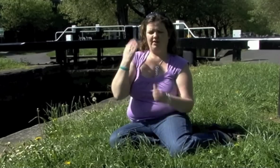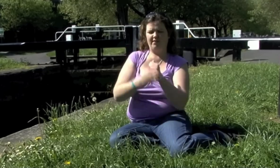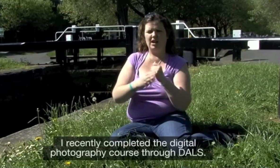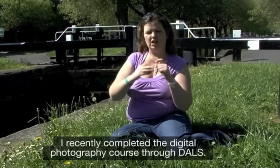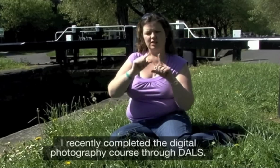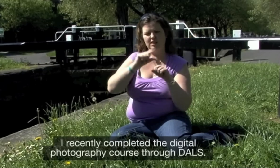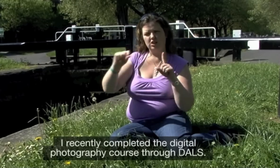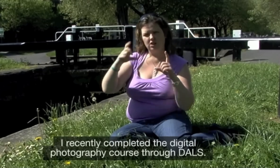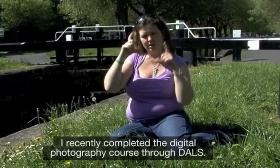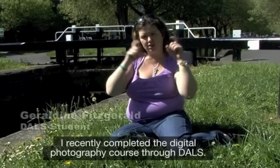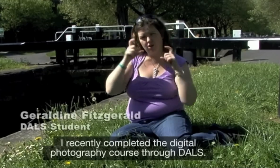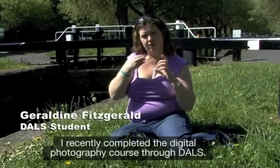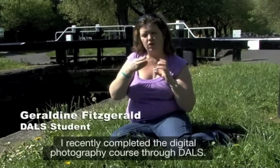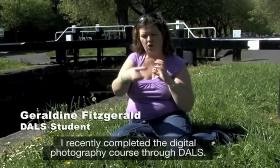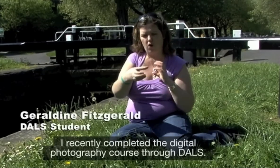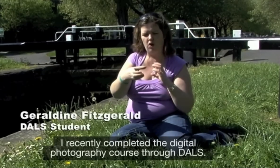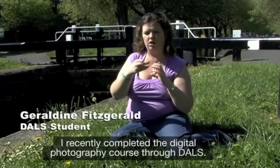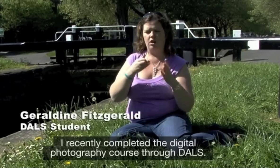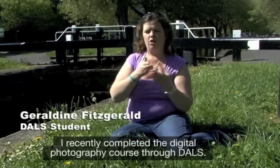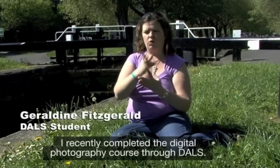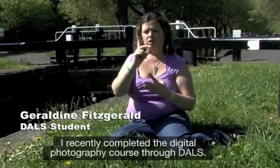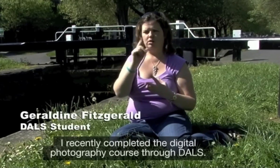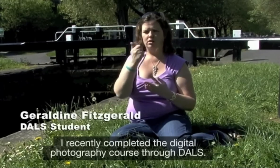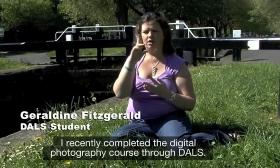I recently completed the digital photography course through DALS.